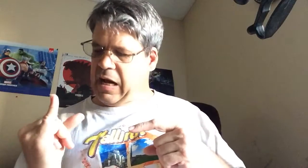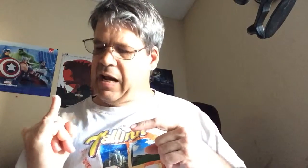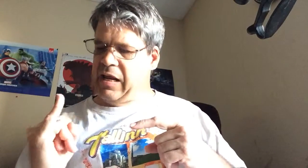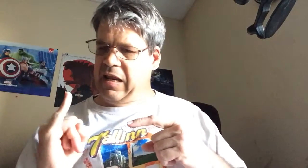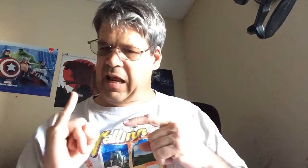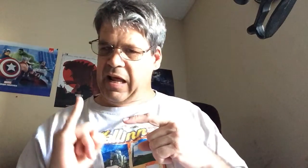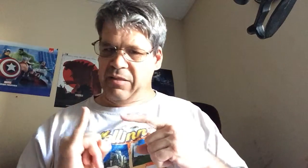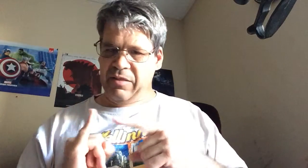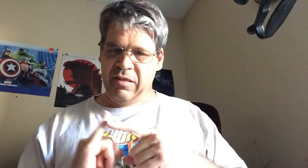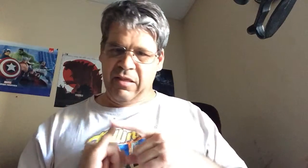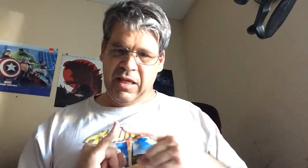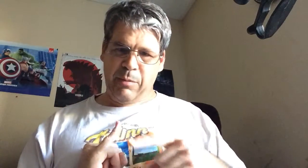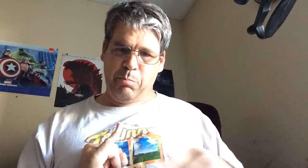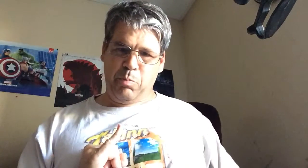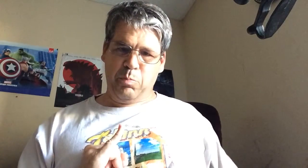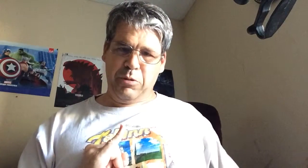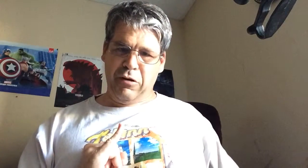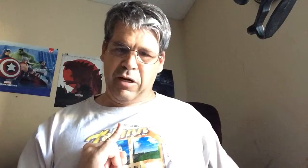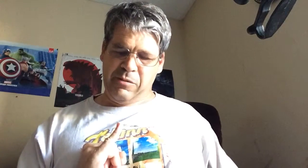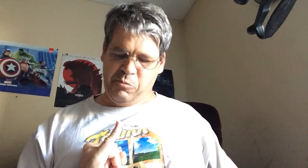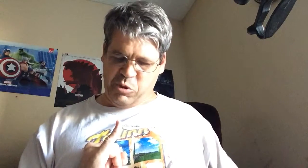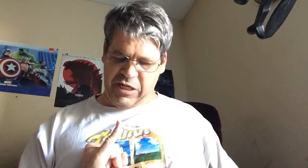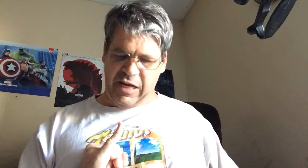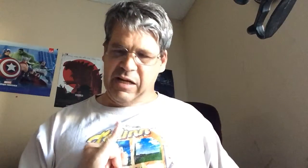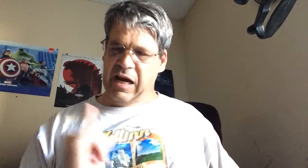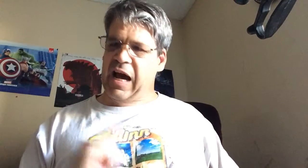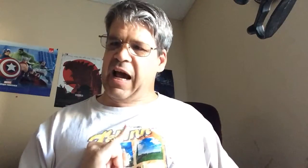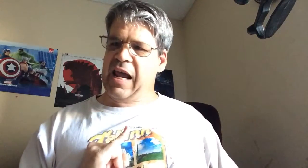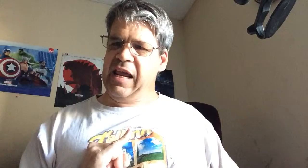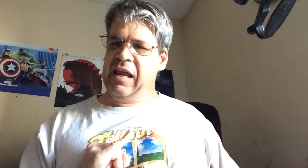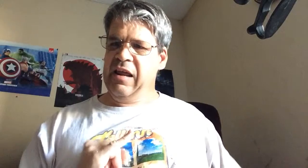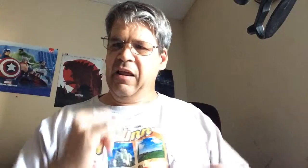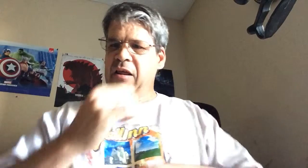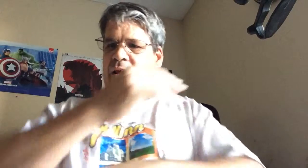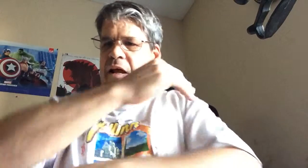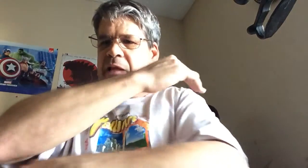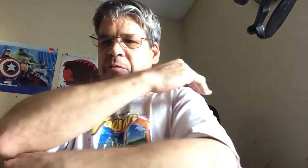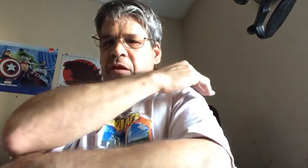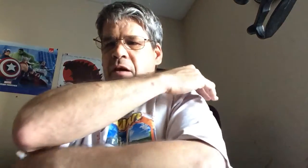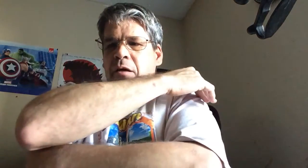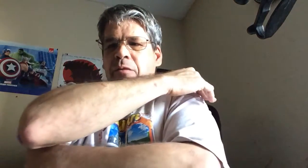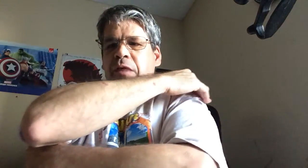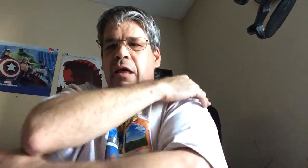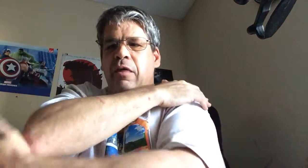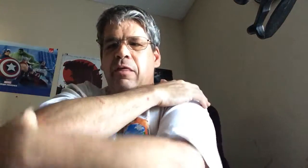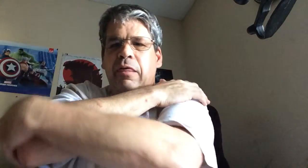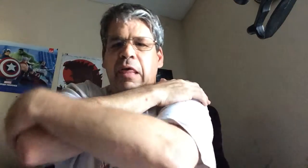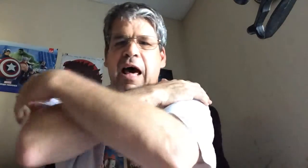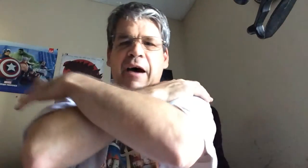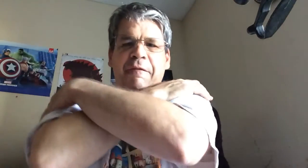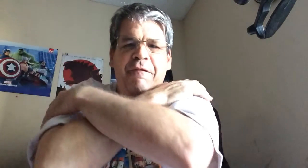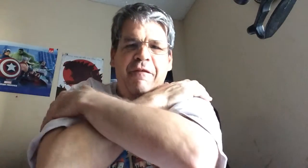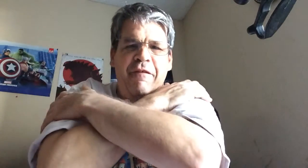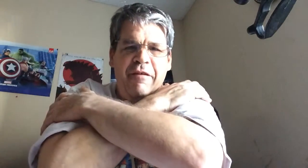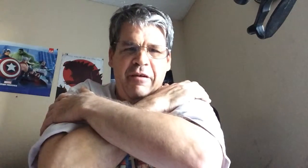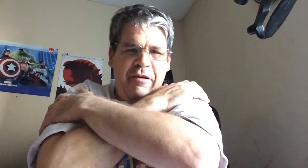I sign and put on J. I and the love.